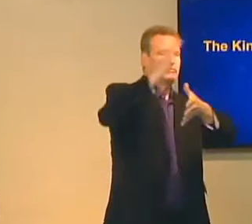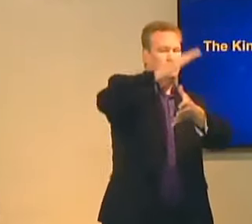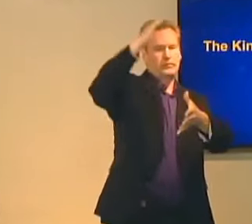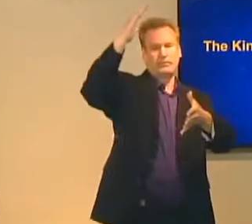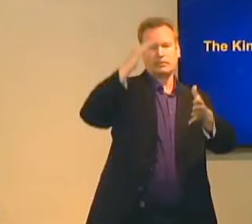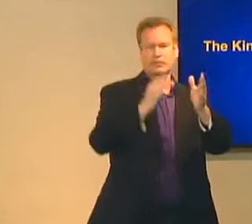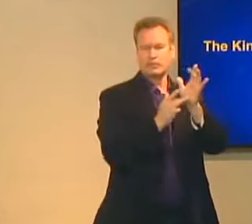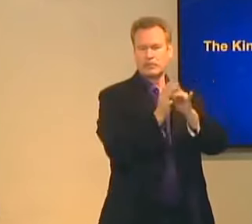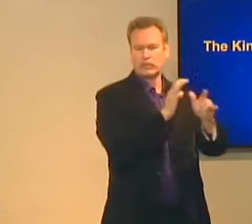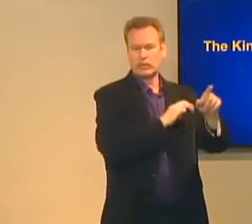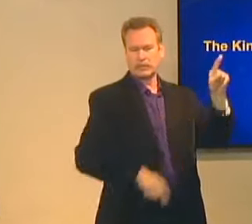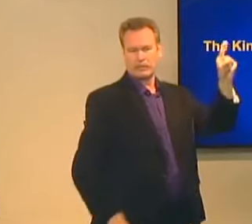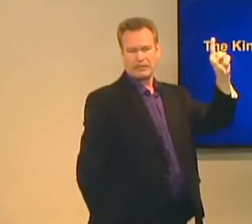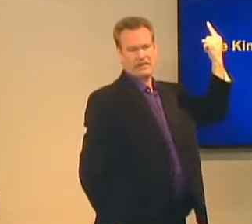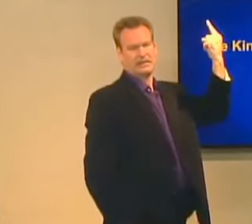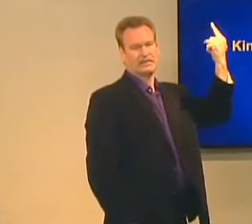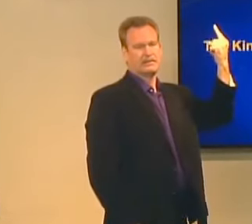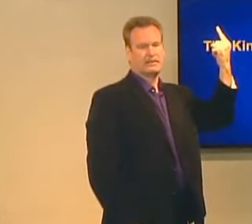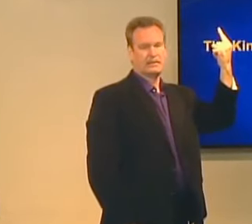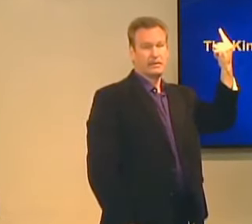he is the one who has a preeminence above all